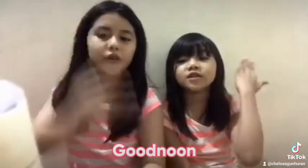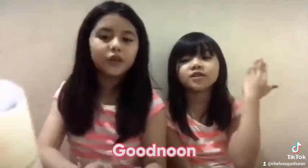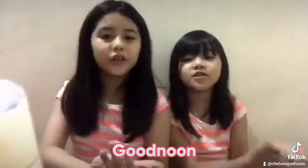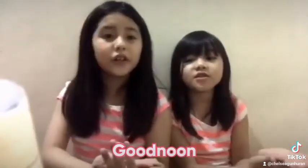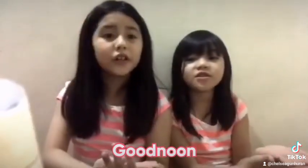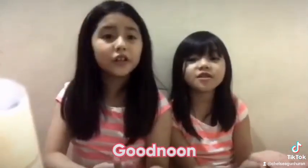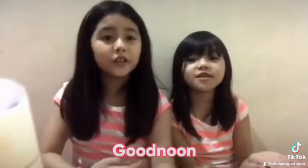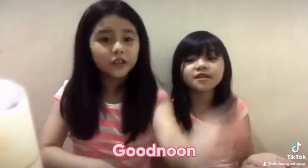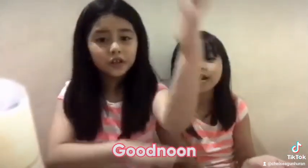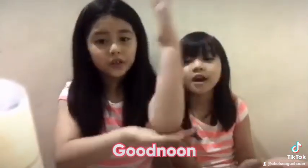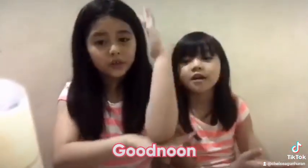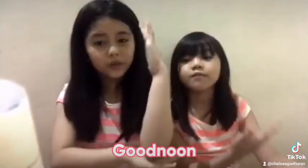good, afternoon,